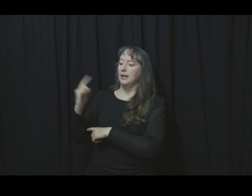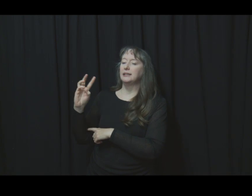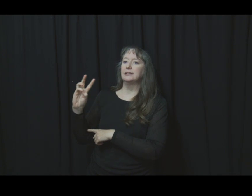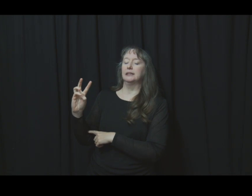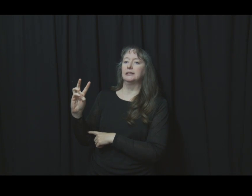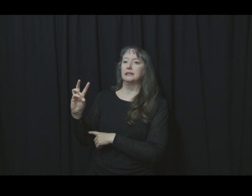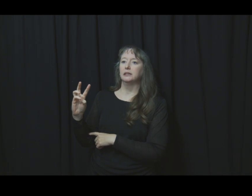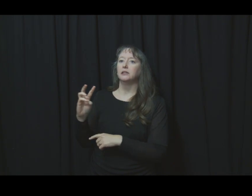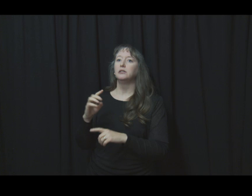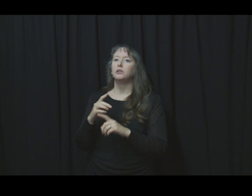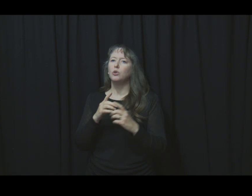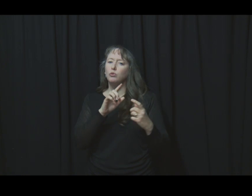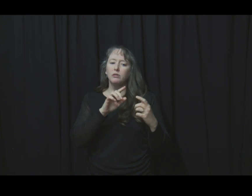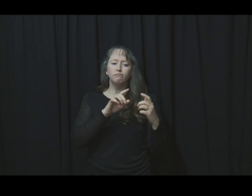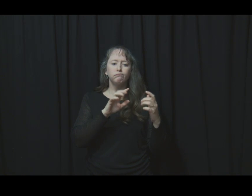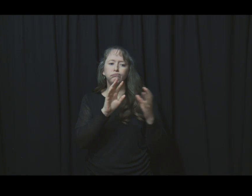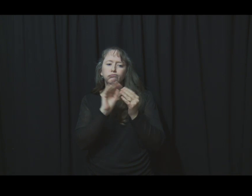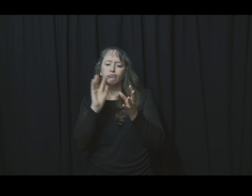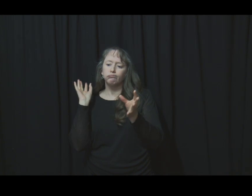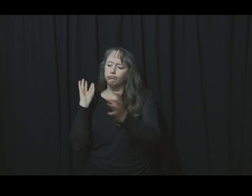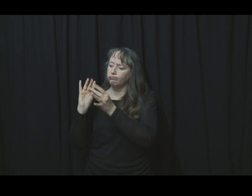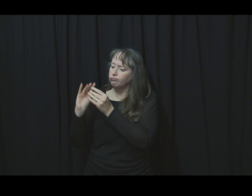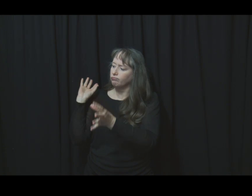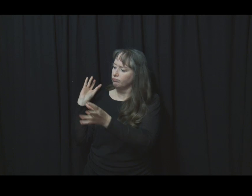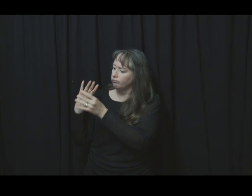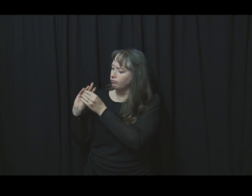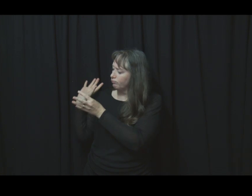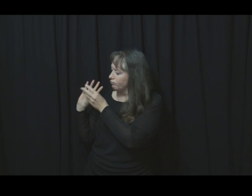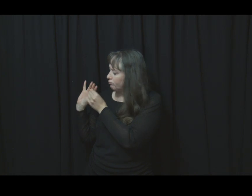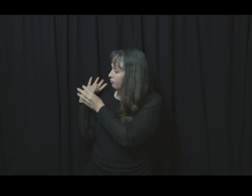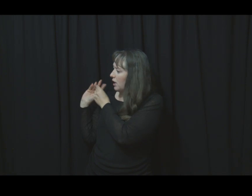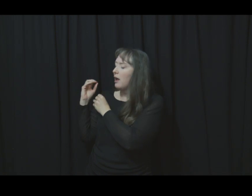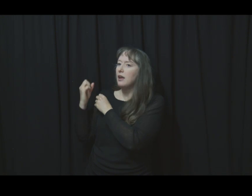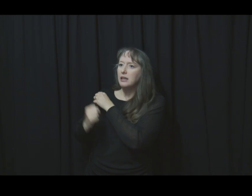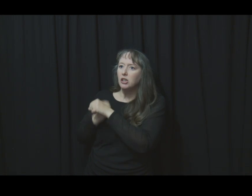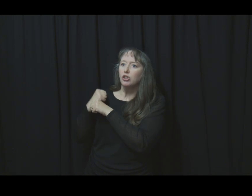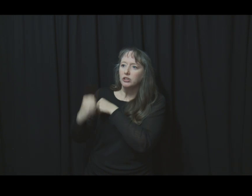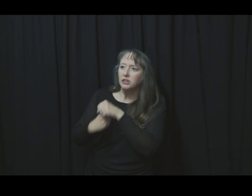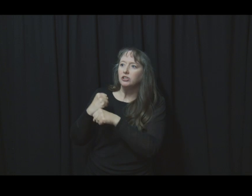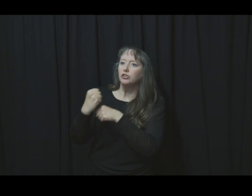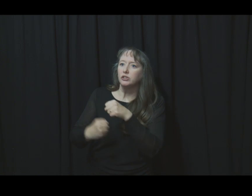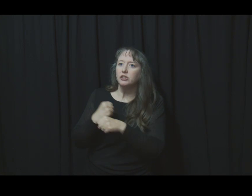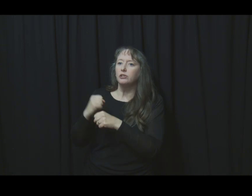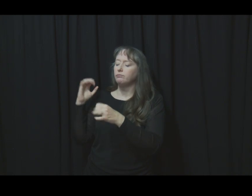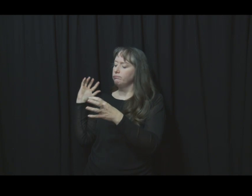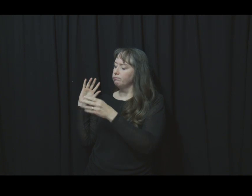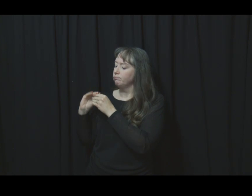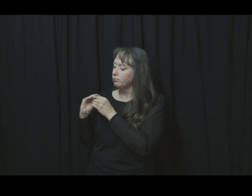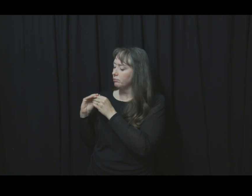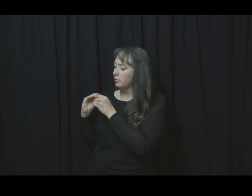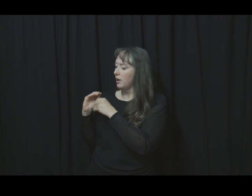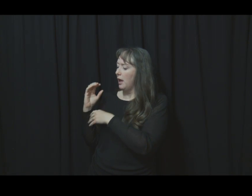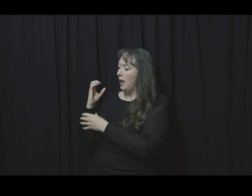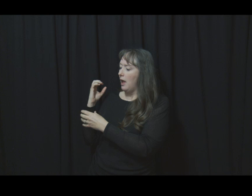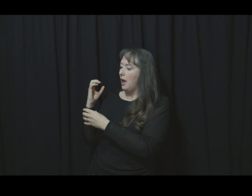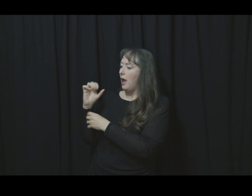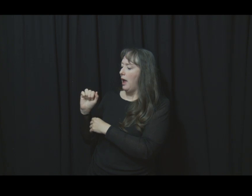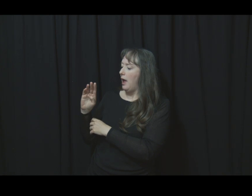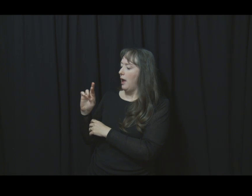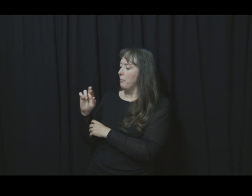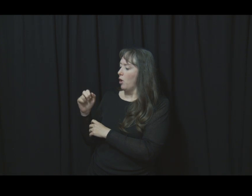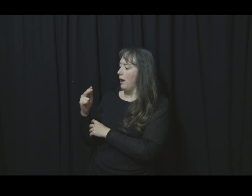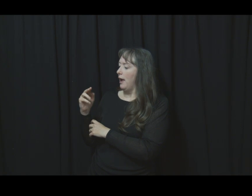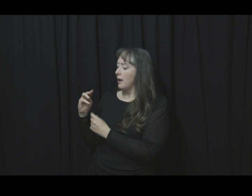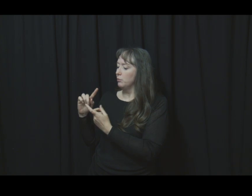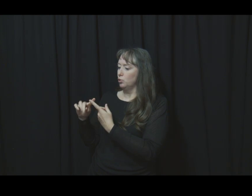Adam to Abraham, you've got 2,000 years from Abraham to Christ, 2,000 years from Christ to the